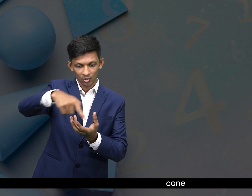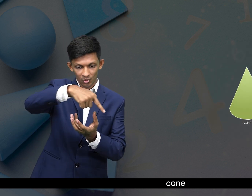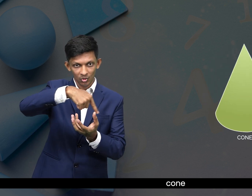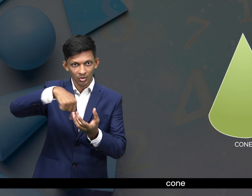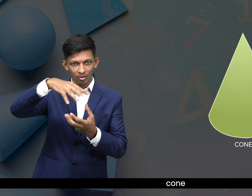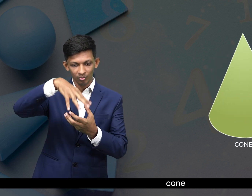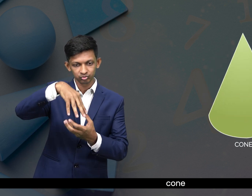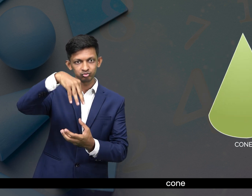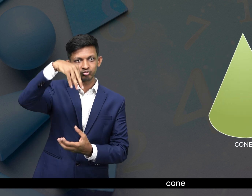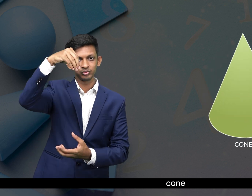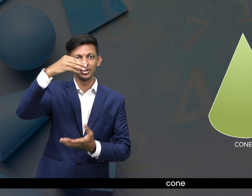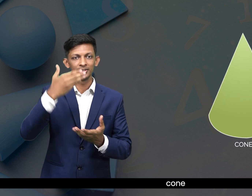cone.